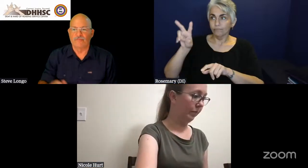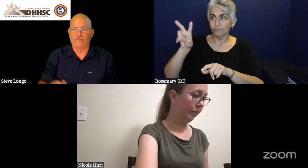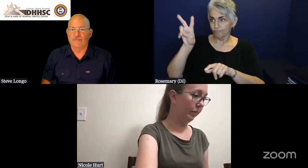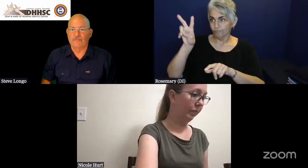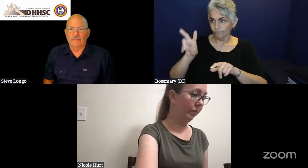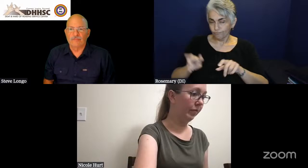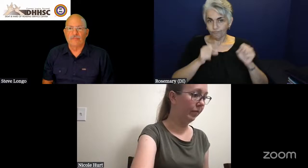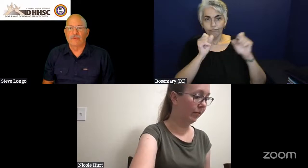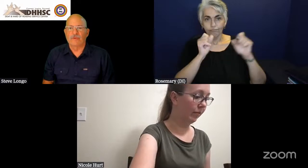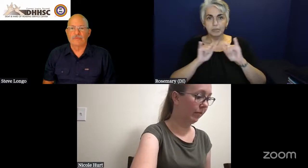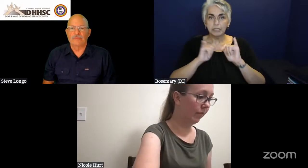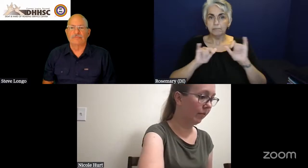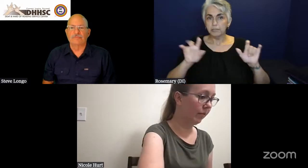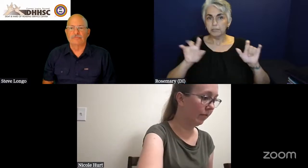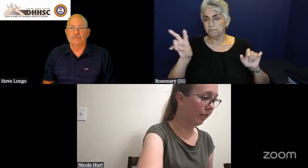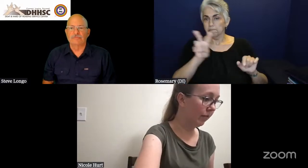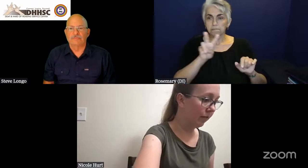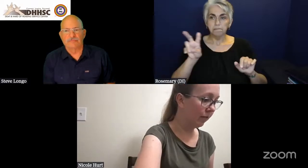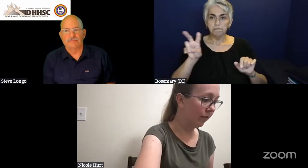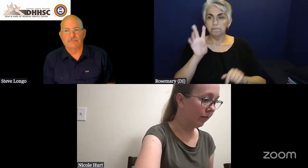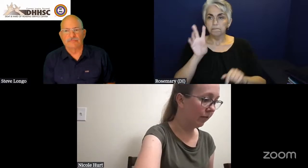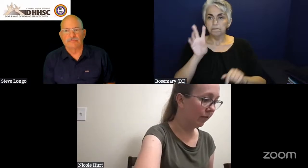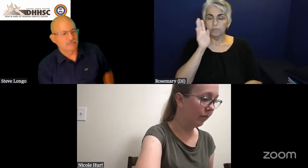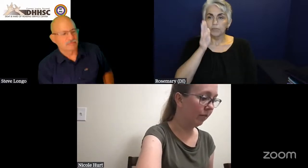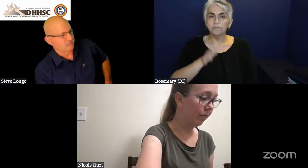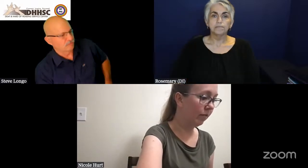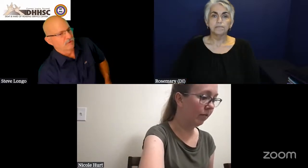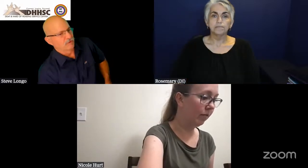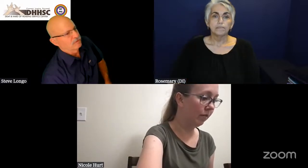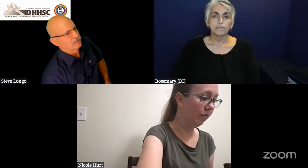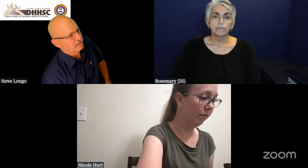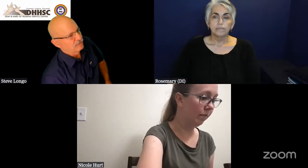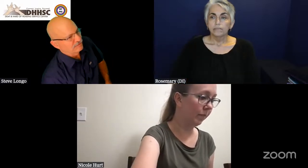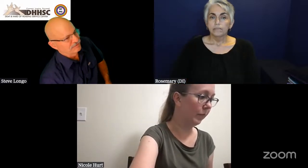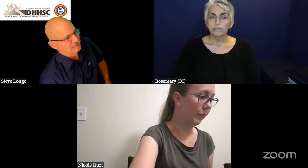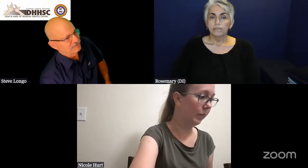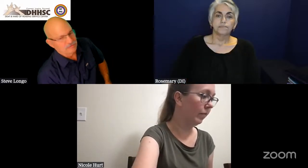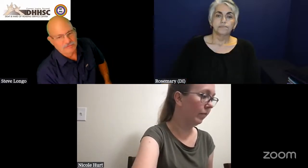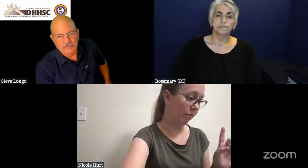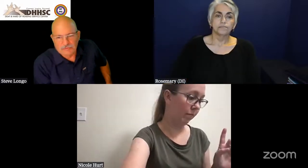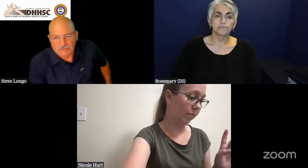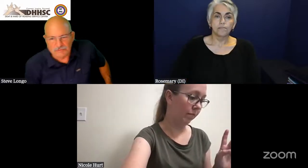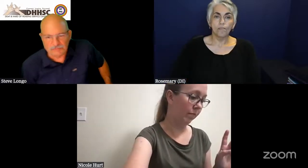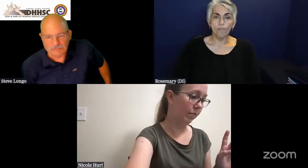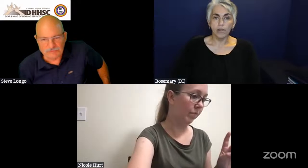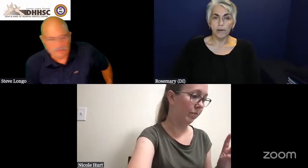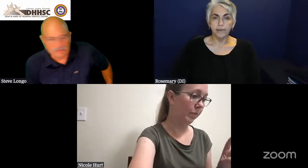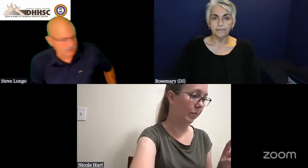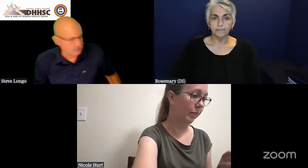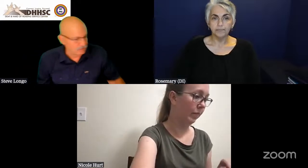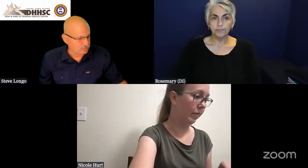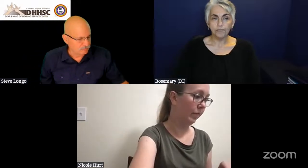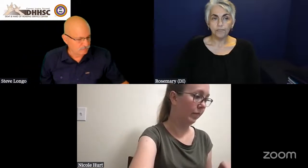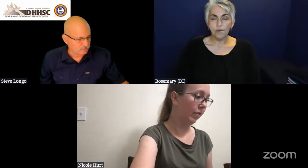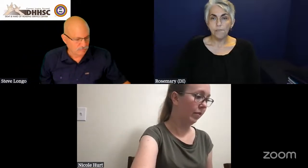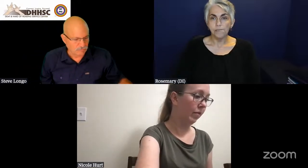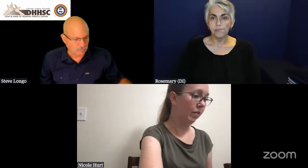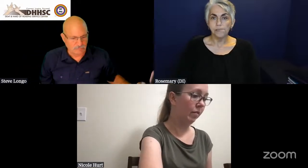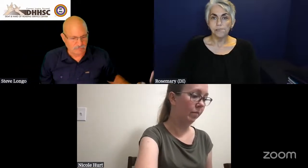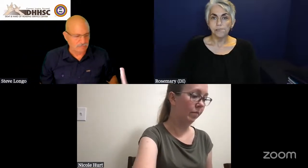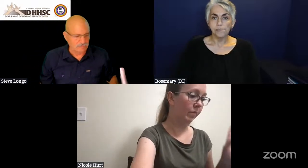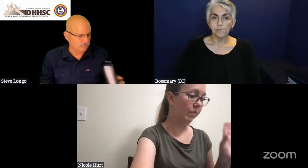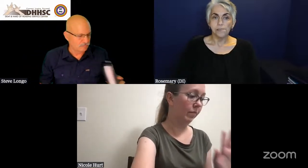I'm going to go ahead and put my report up and I'll sign at the same time.